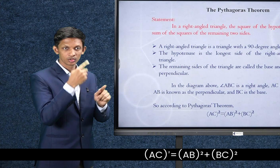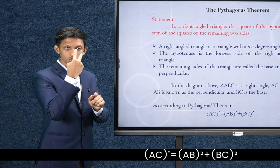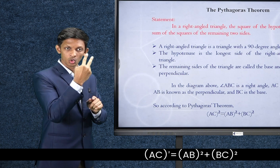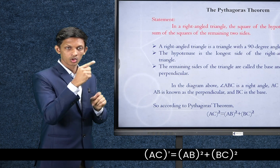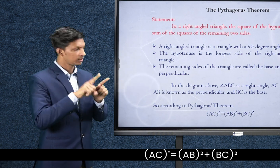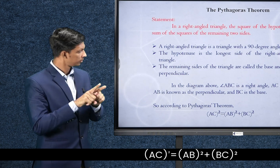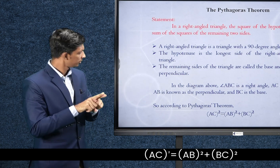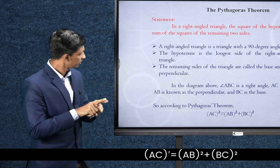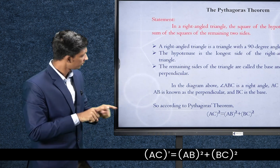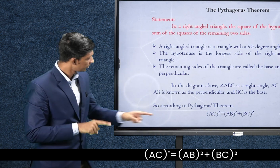square.